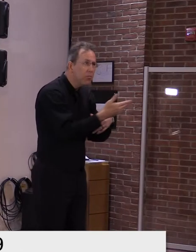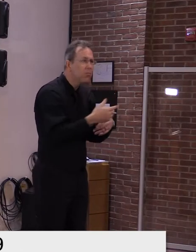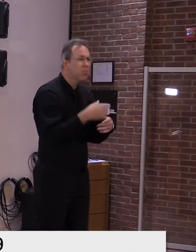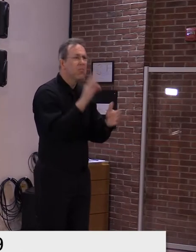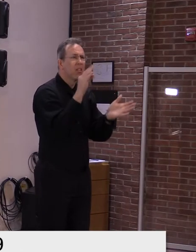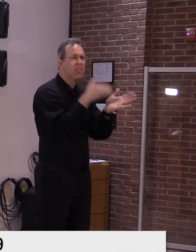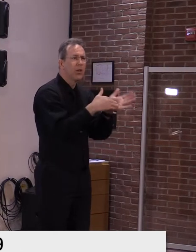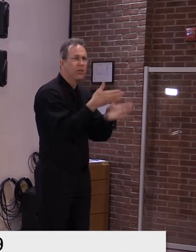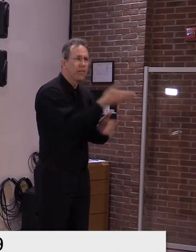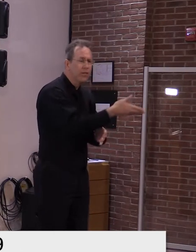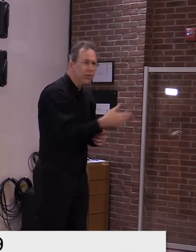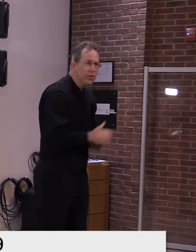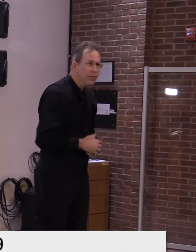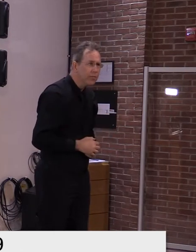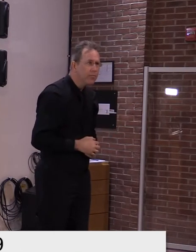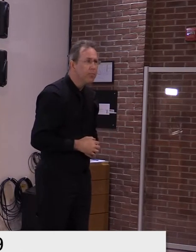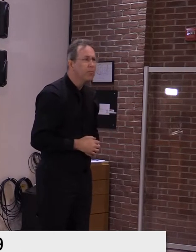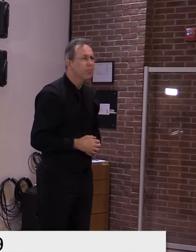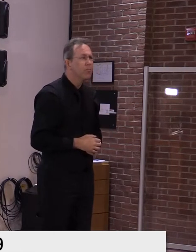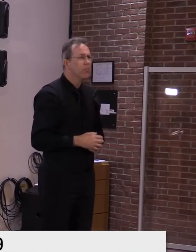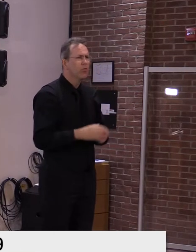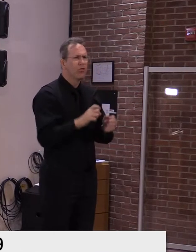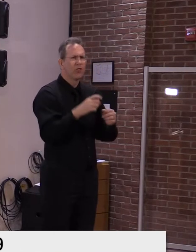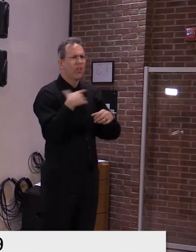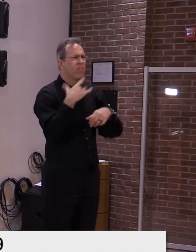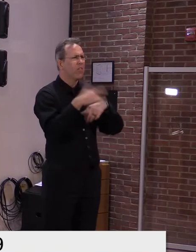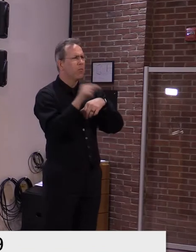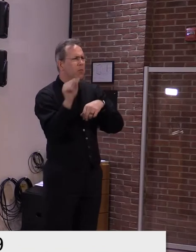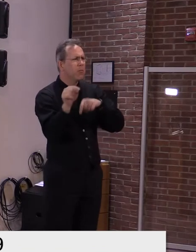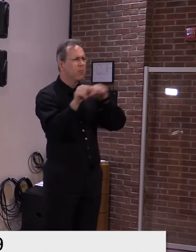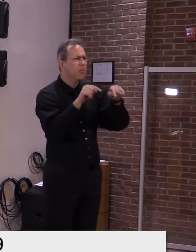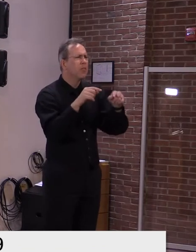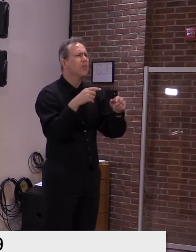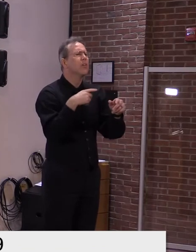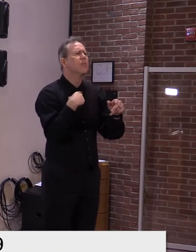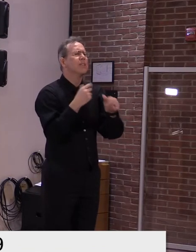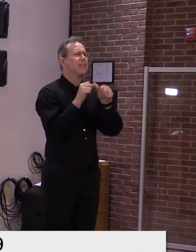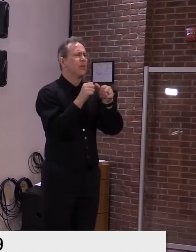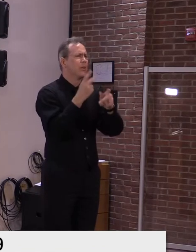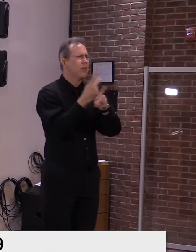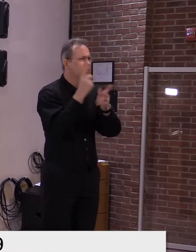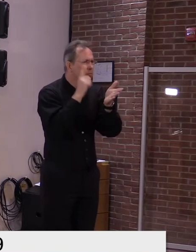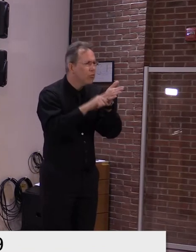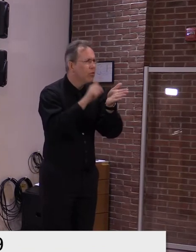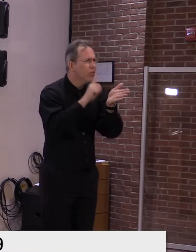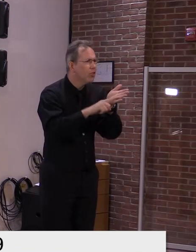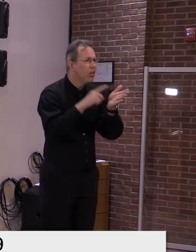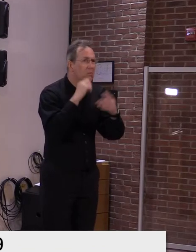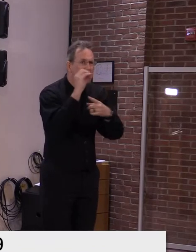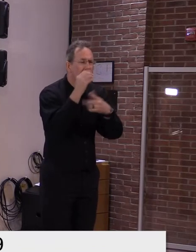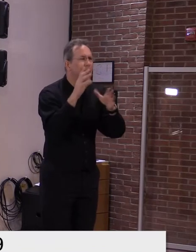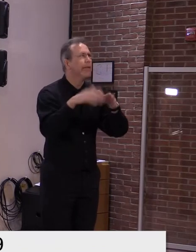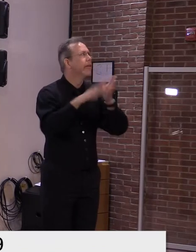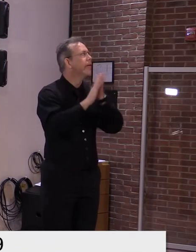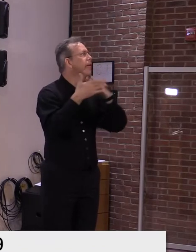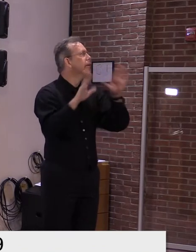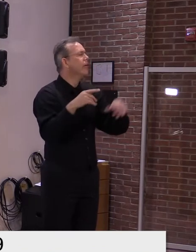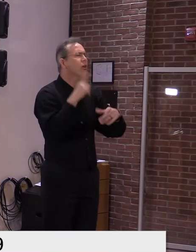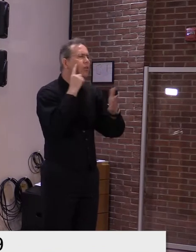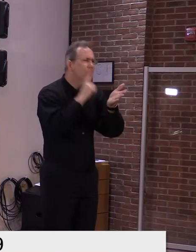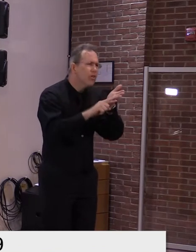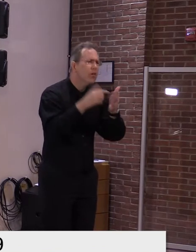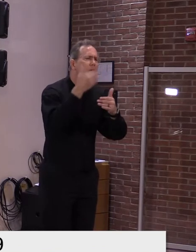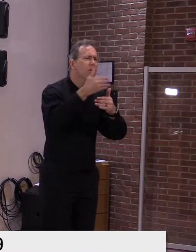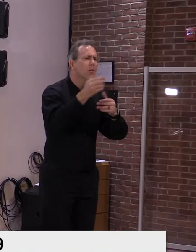slots opening up if you just keep checking on those websites, particularly the pharmacy websites. But